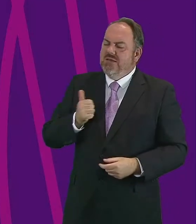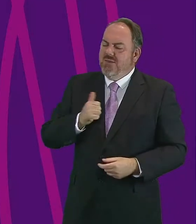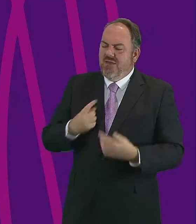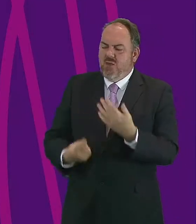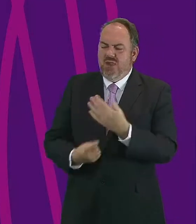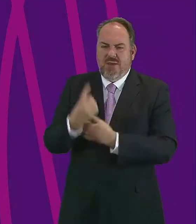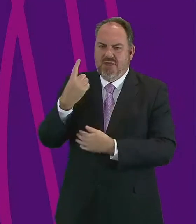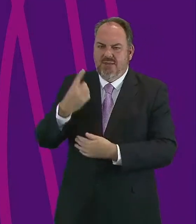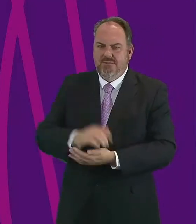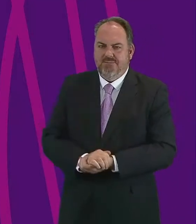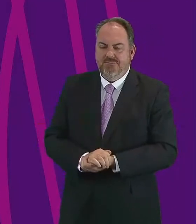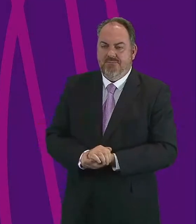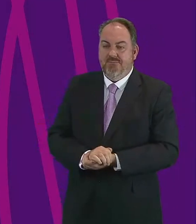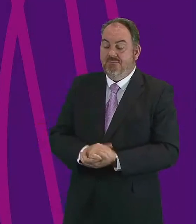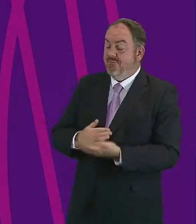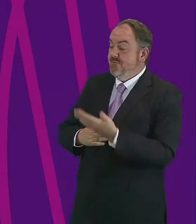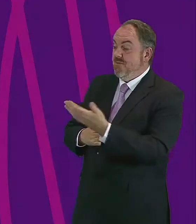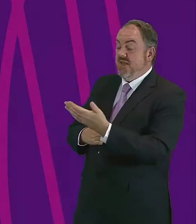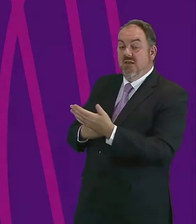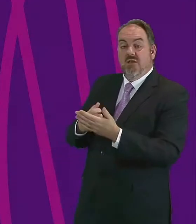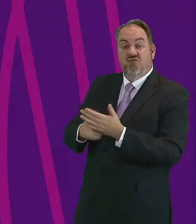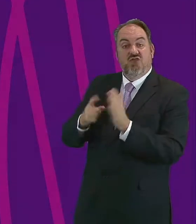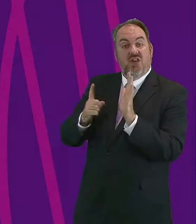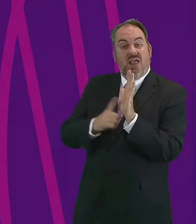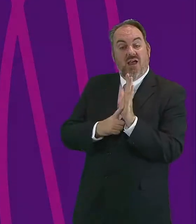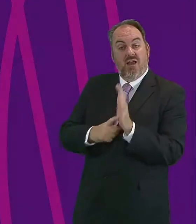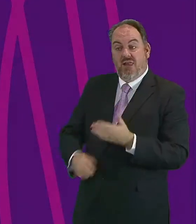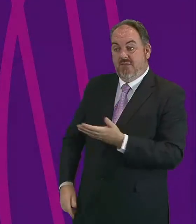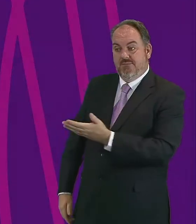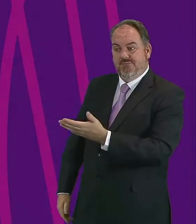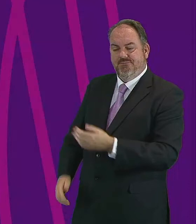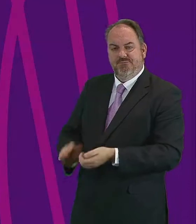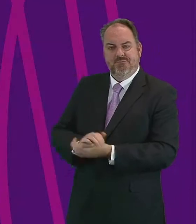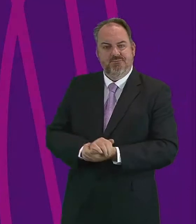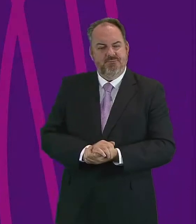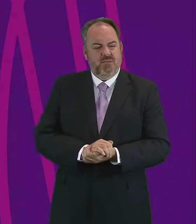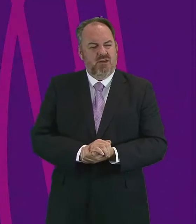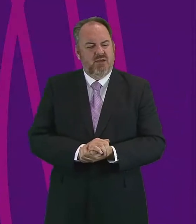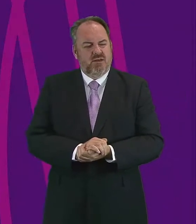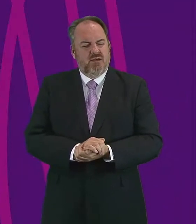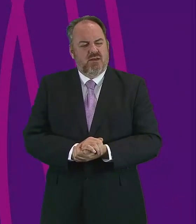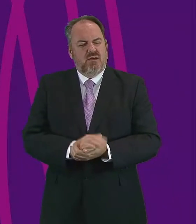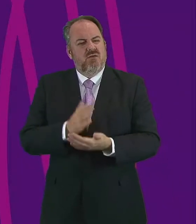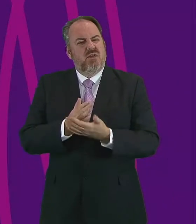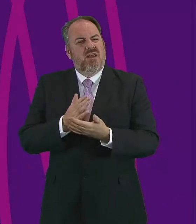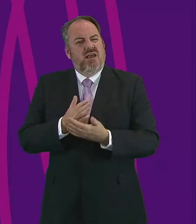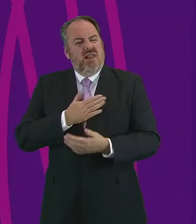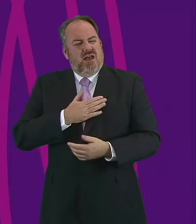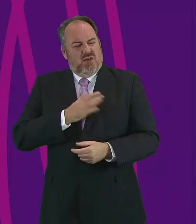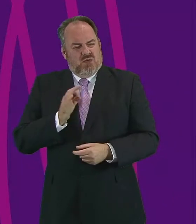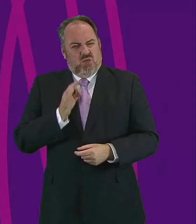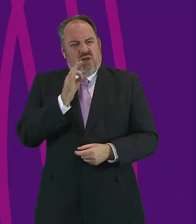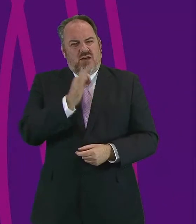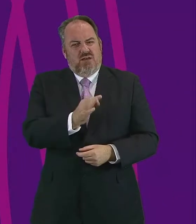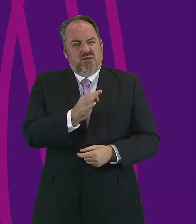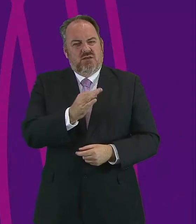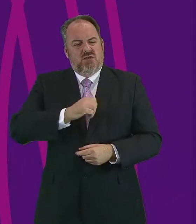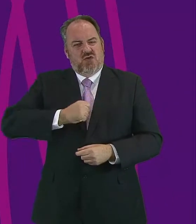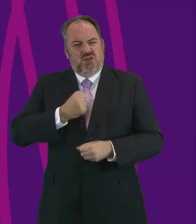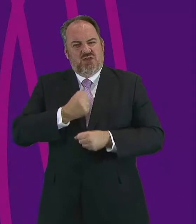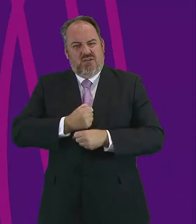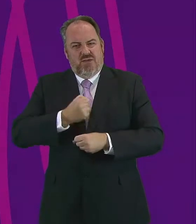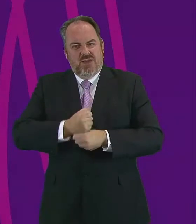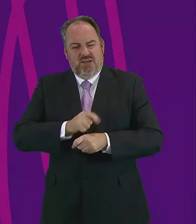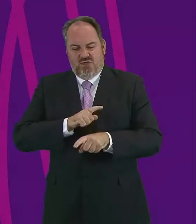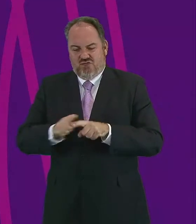circumstances. Richard Lyle, to be followed by Anna Sarwar. Thank you, Presiding Officer. Cabinet Secretary, can I ask how the Scottish Government balances keeping